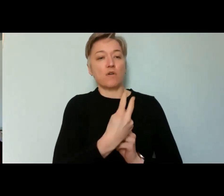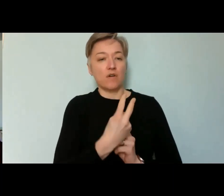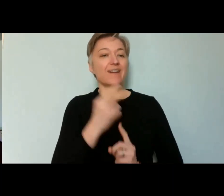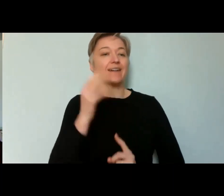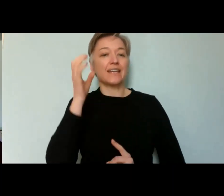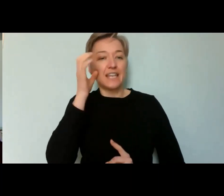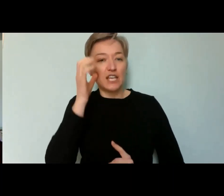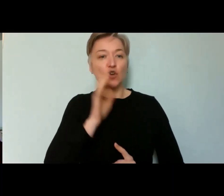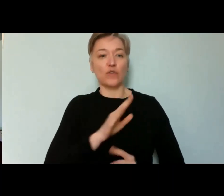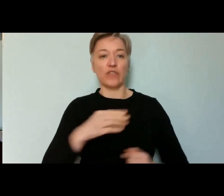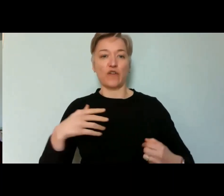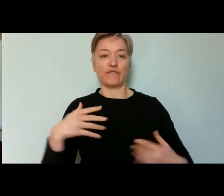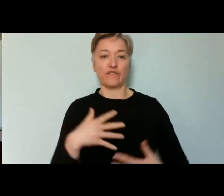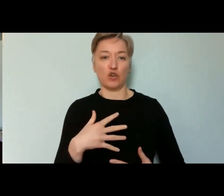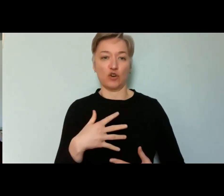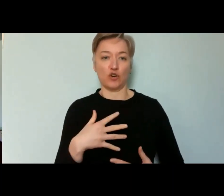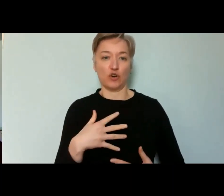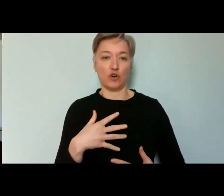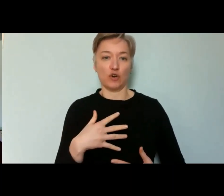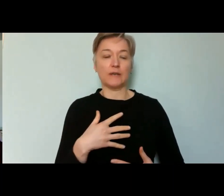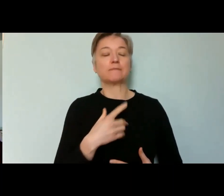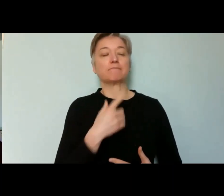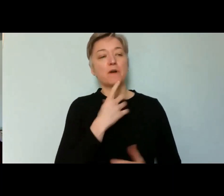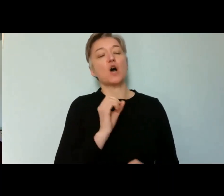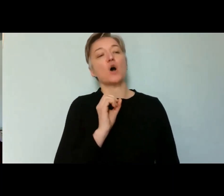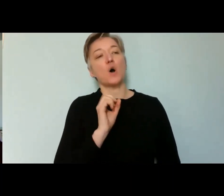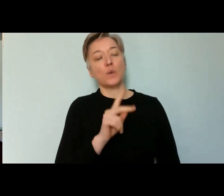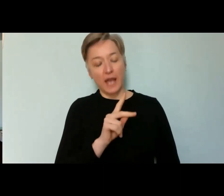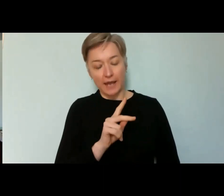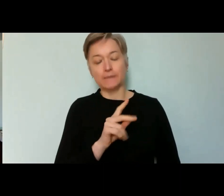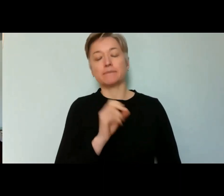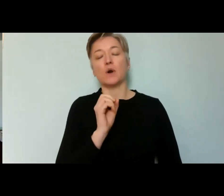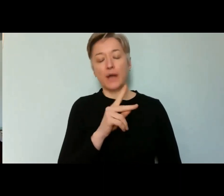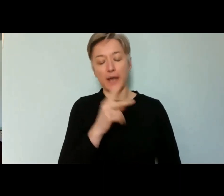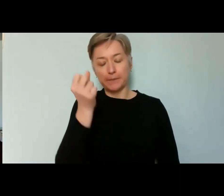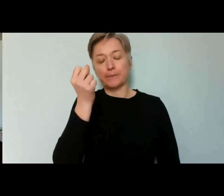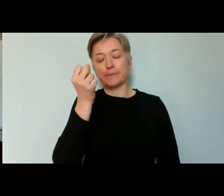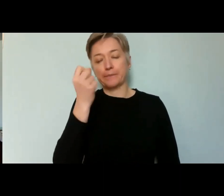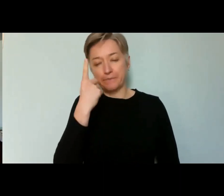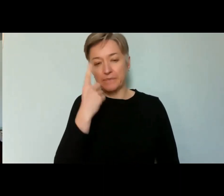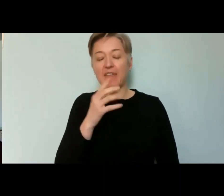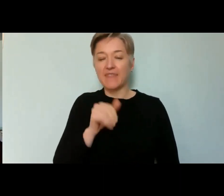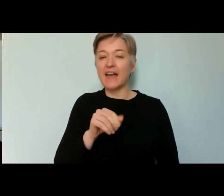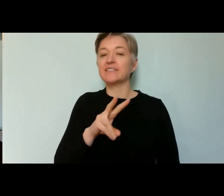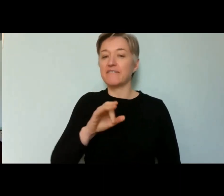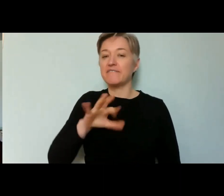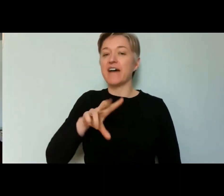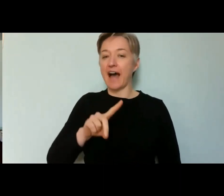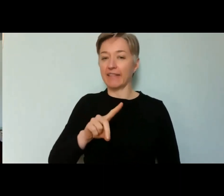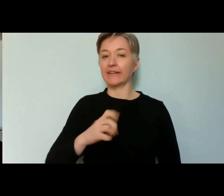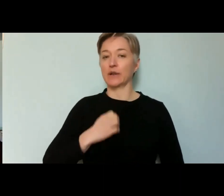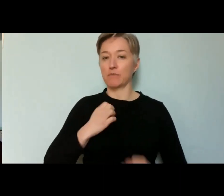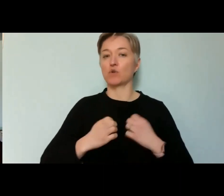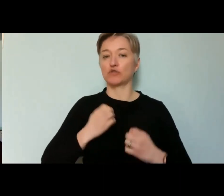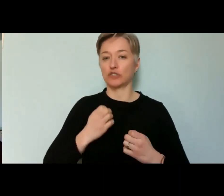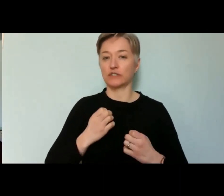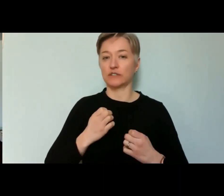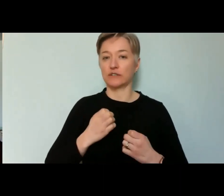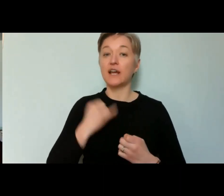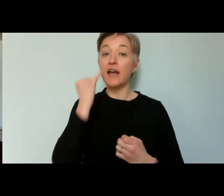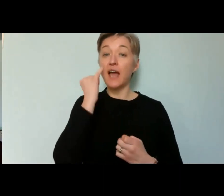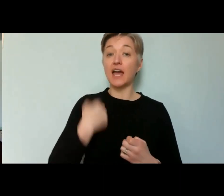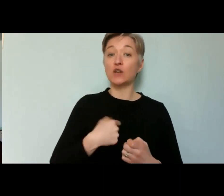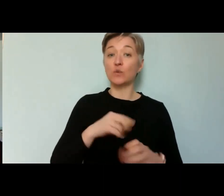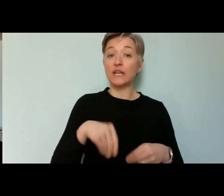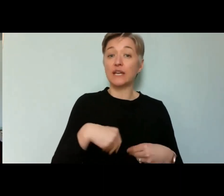fear and to say, okay, it's valid. It's okay. We understand that. And then if we give them